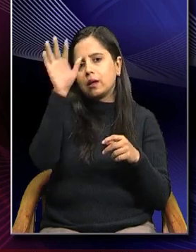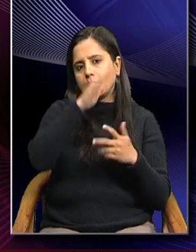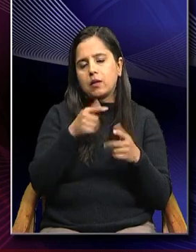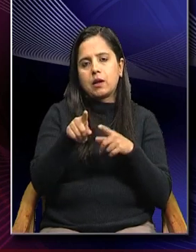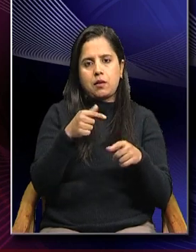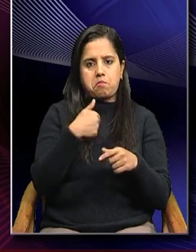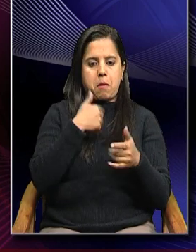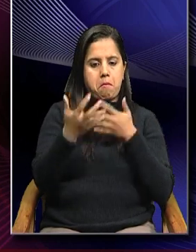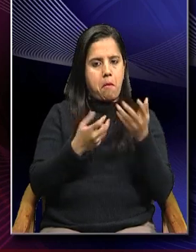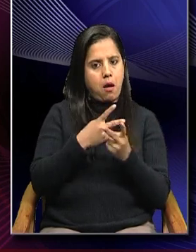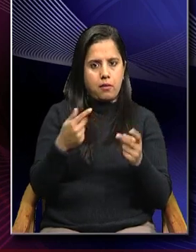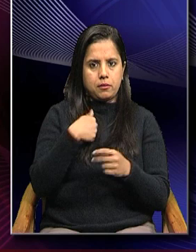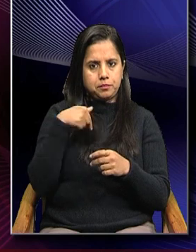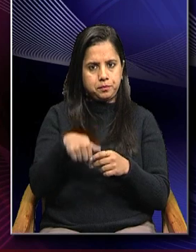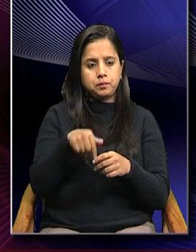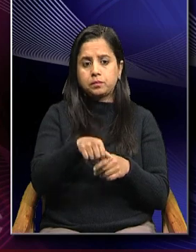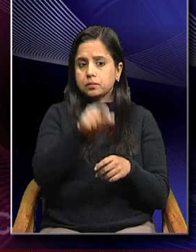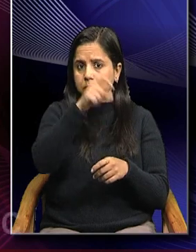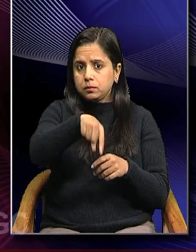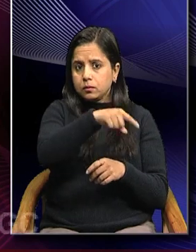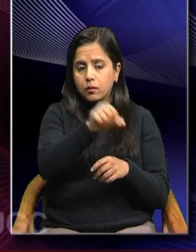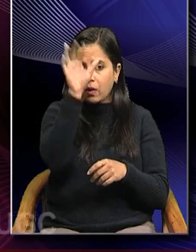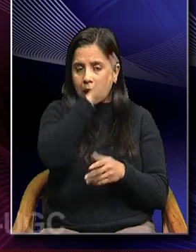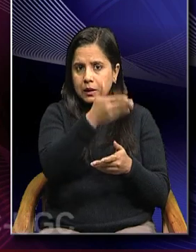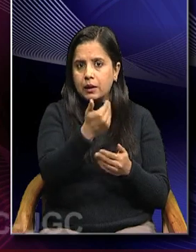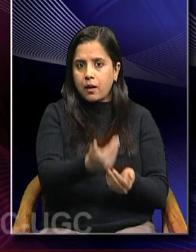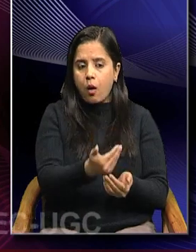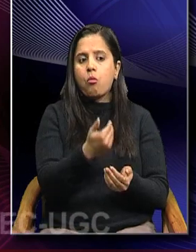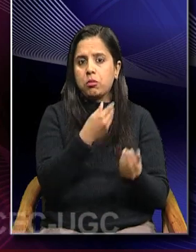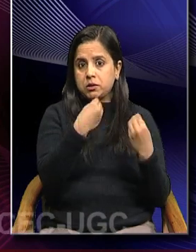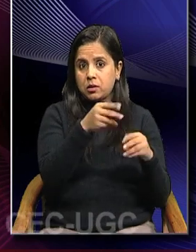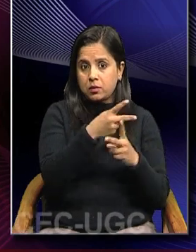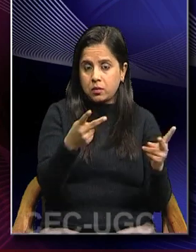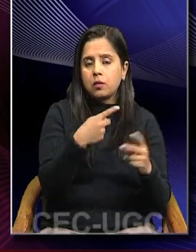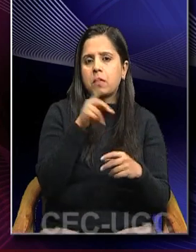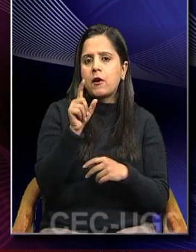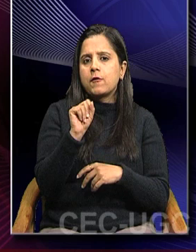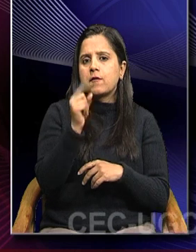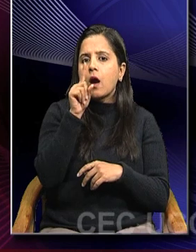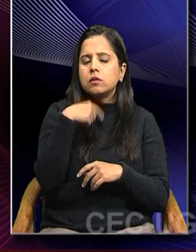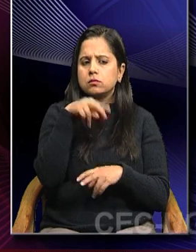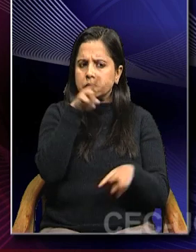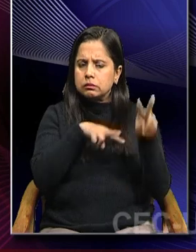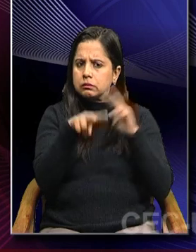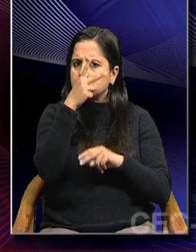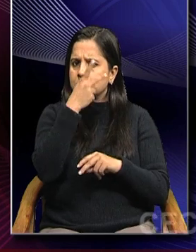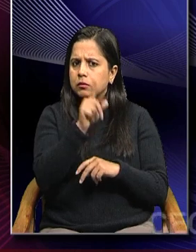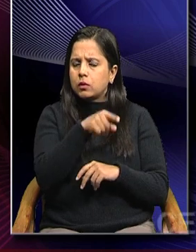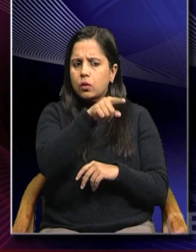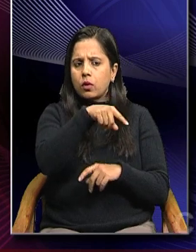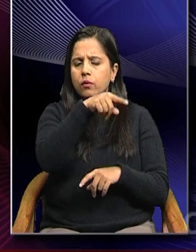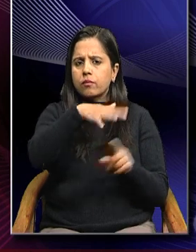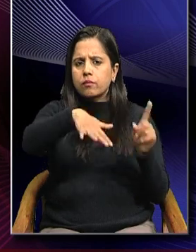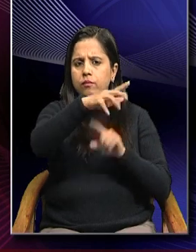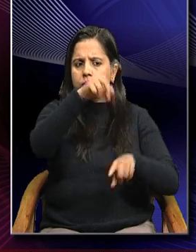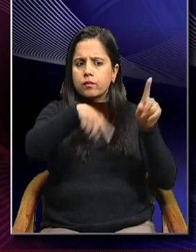am a marketer and I am going to deal with the customers of India as a nation. So, I have to first understand what is the demographic